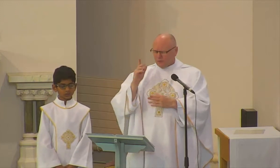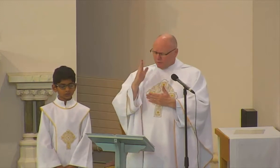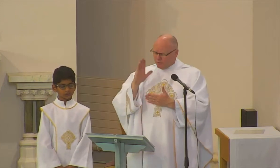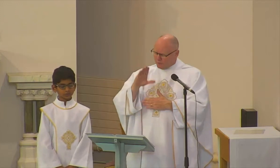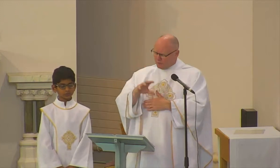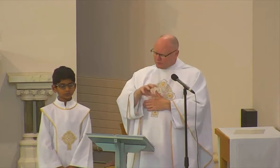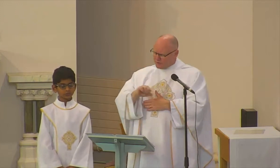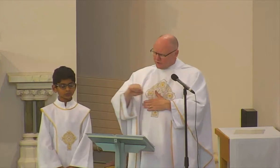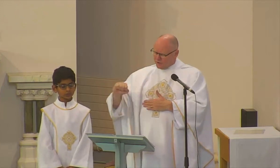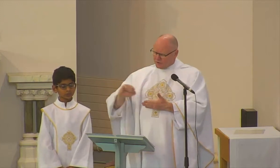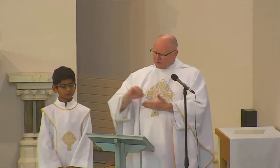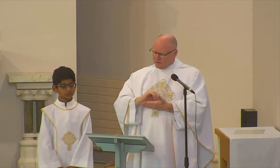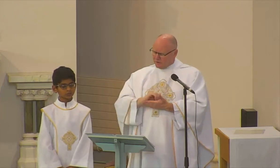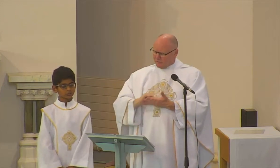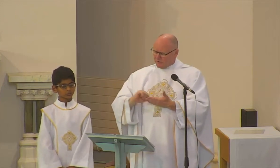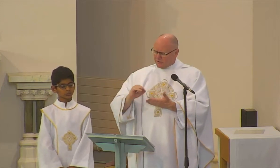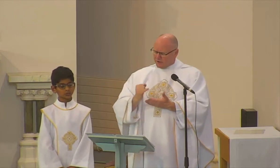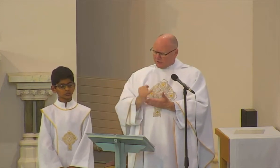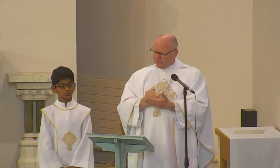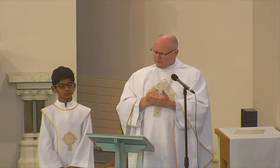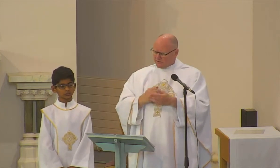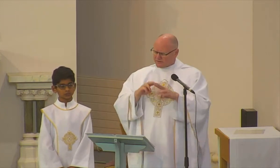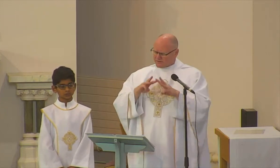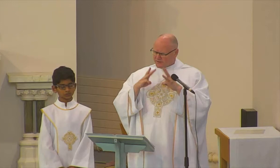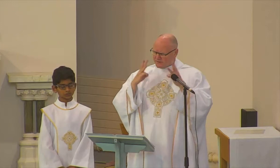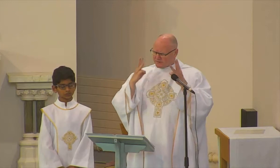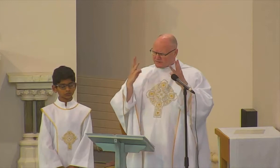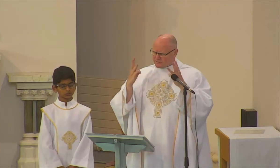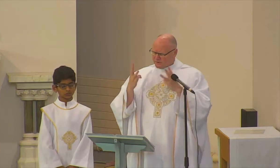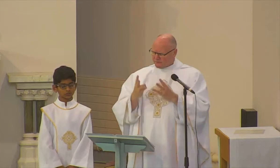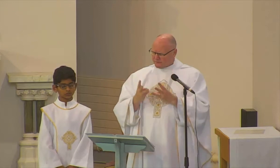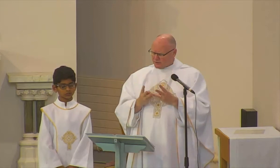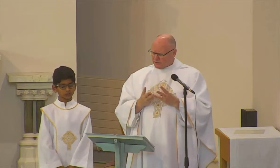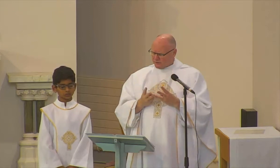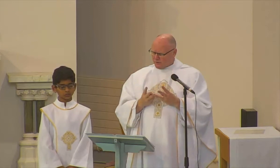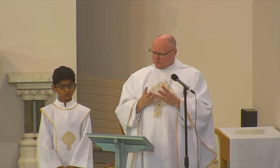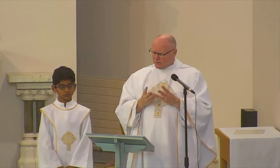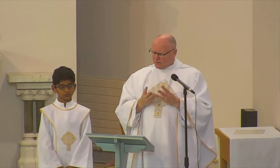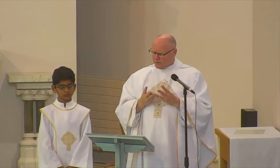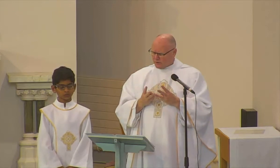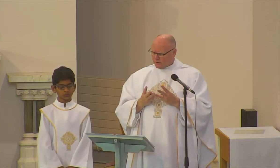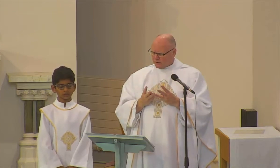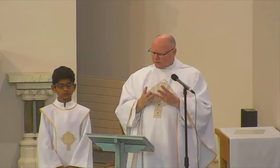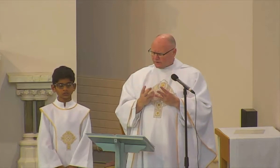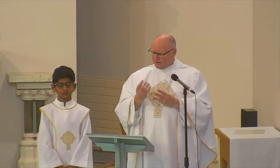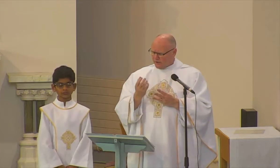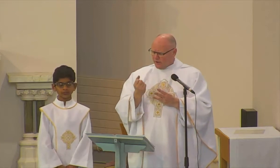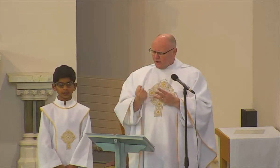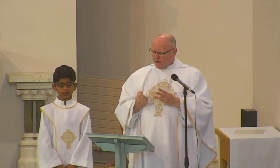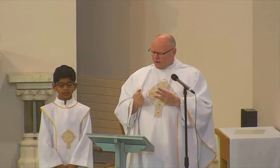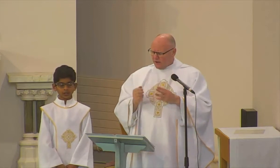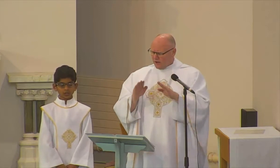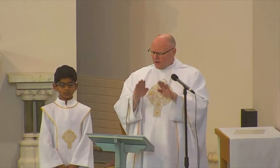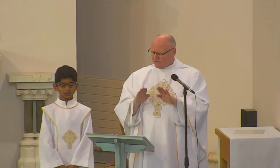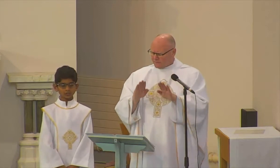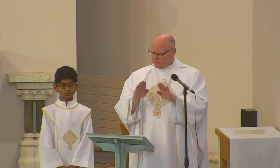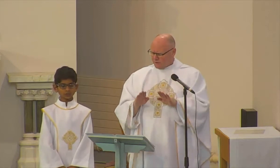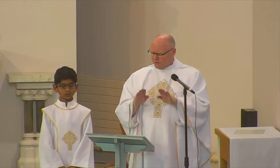You take away the sins of the world, have